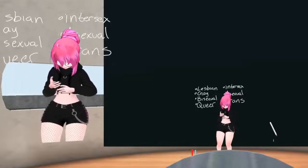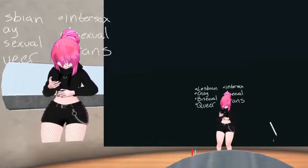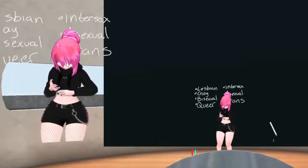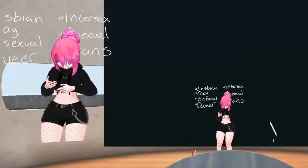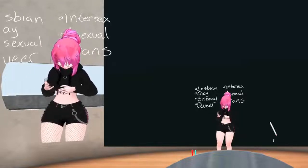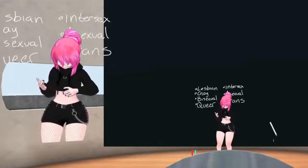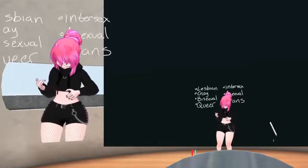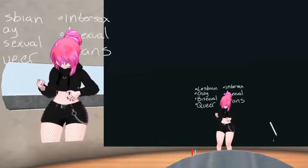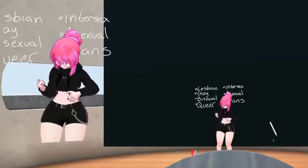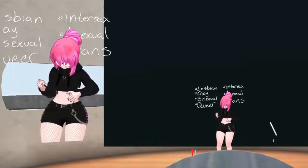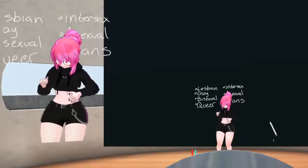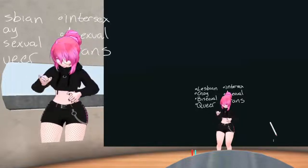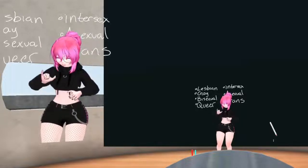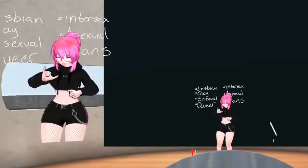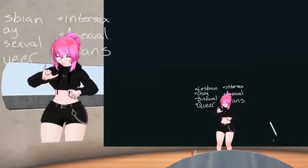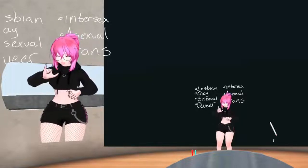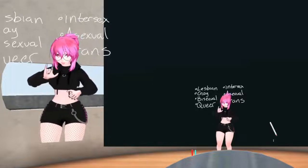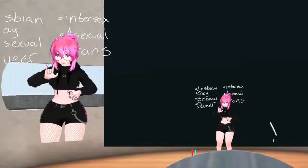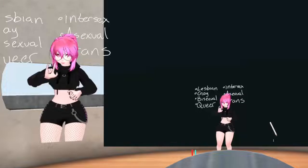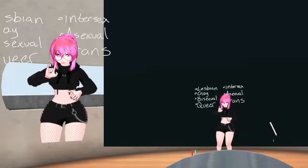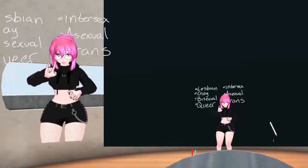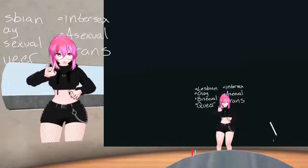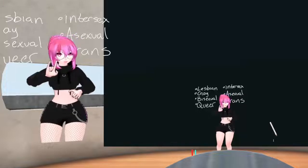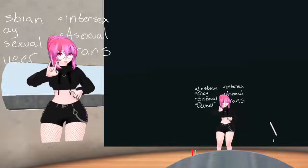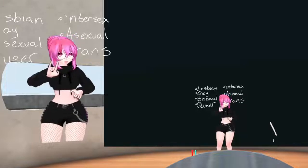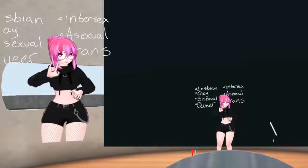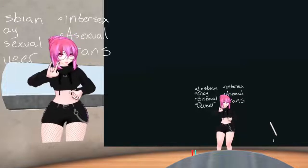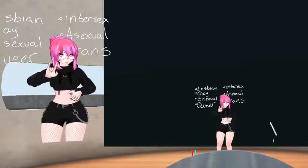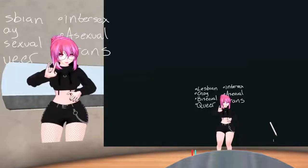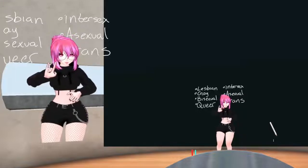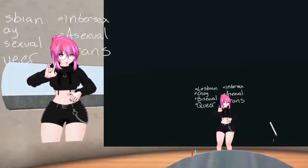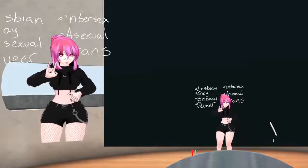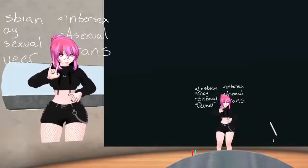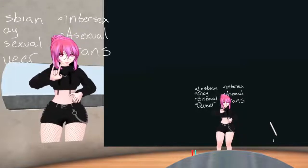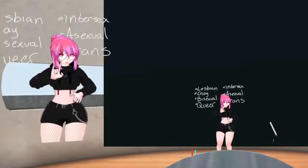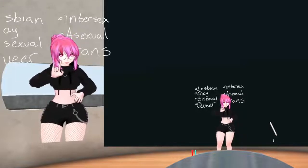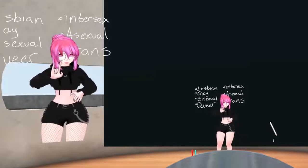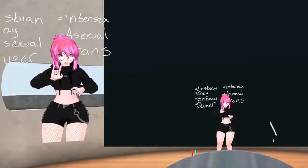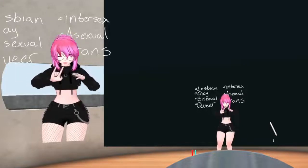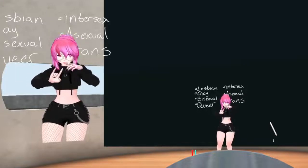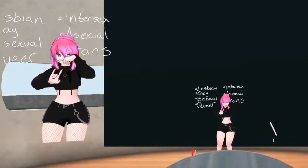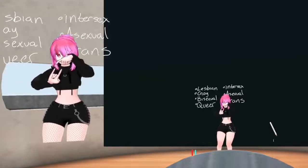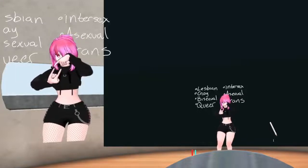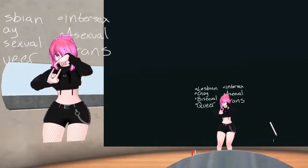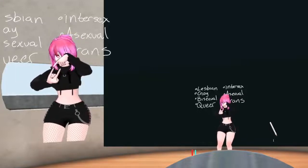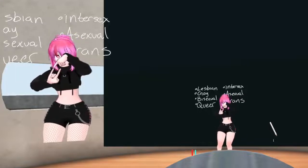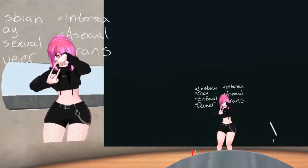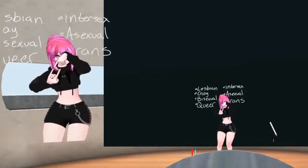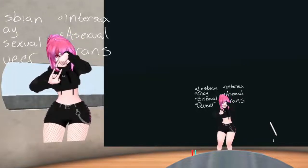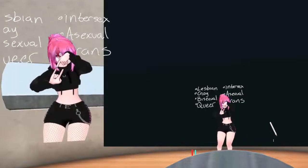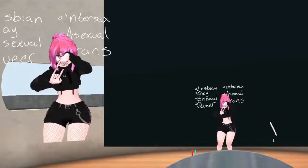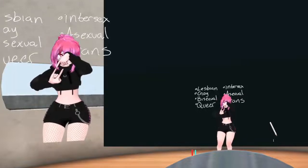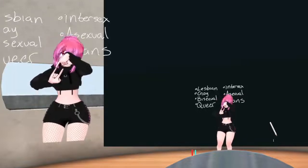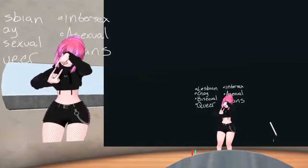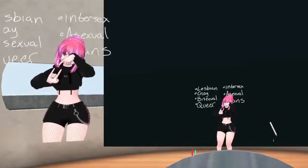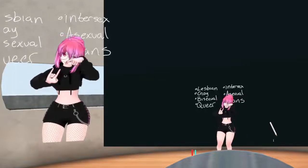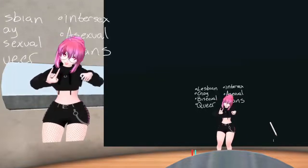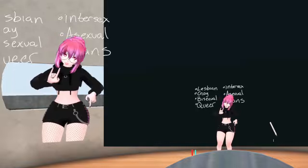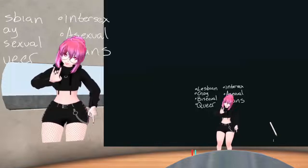had index is I did a rock and roll. So it's a little bit easier, and you just point to